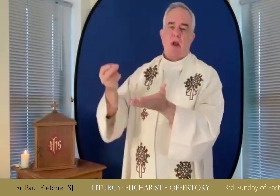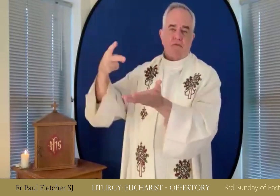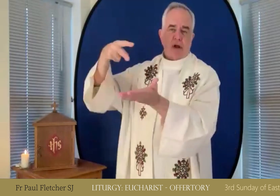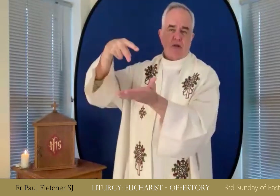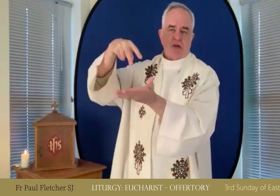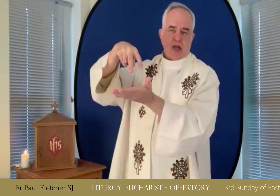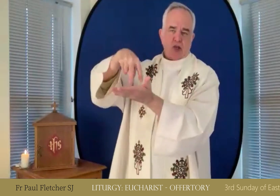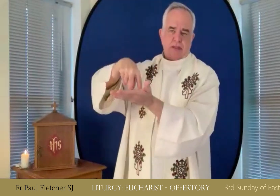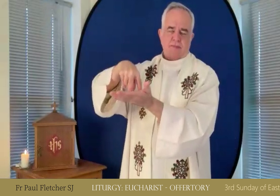of resurrection.